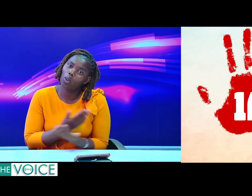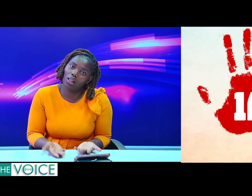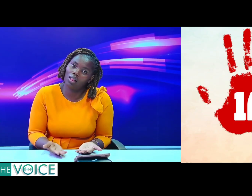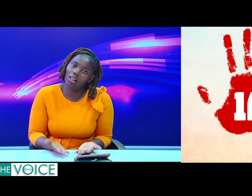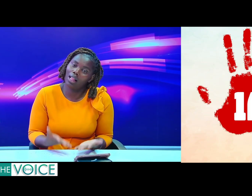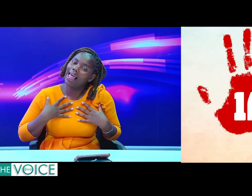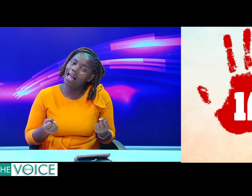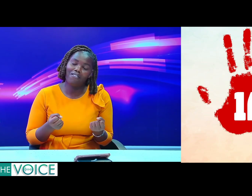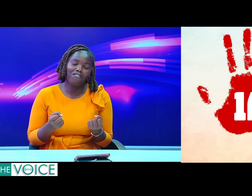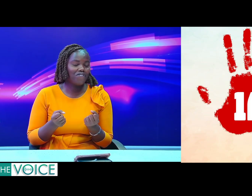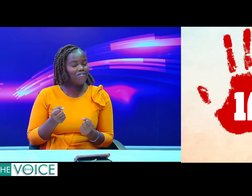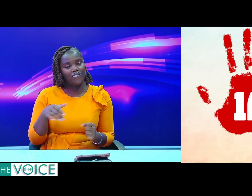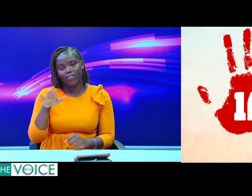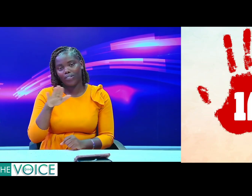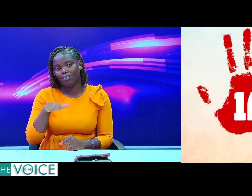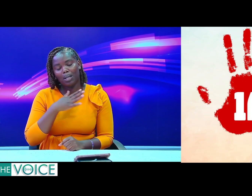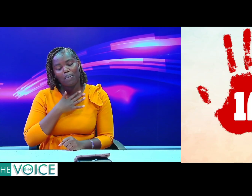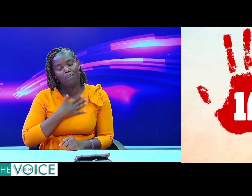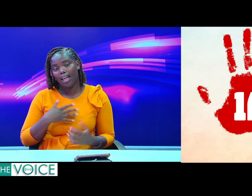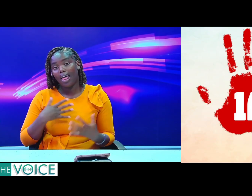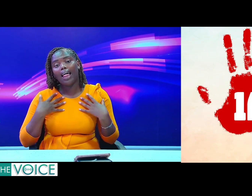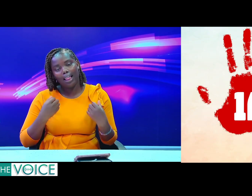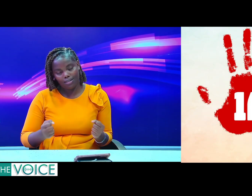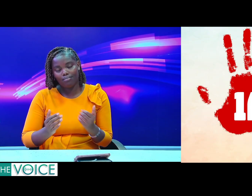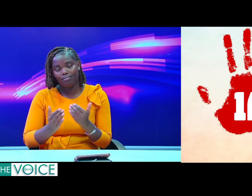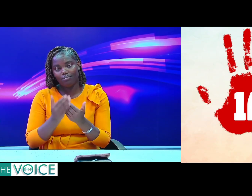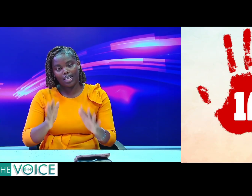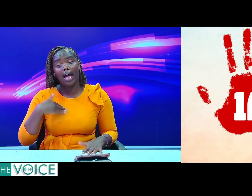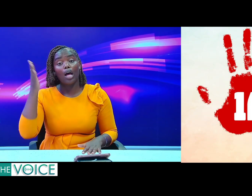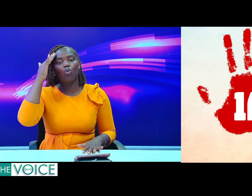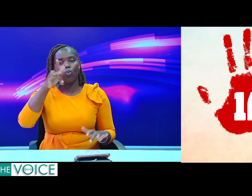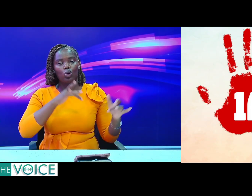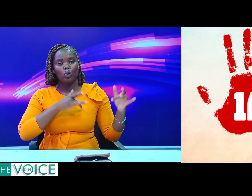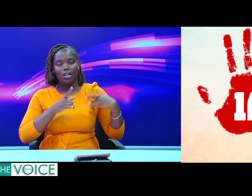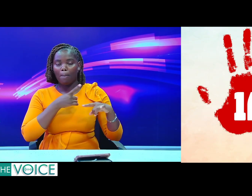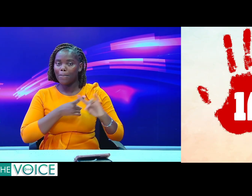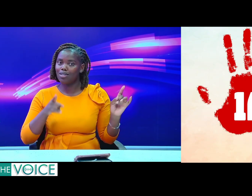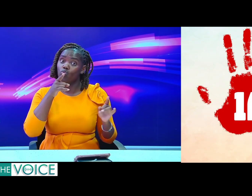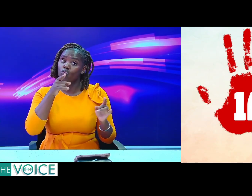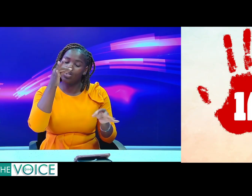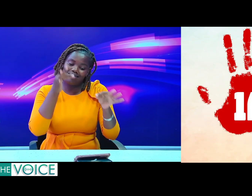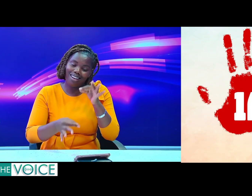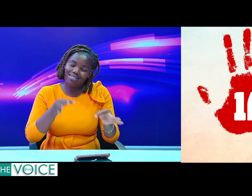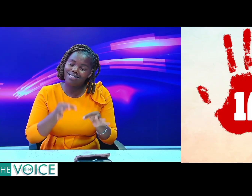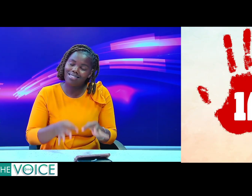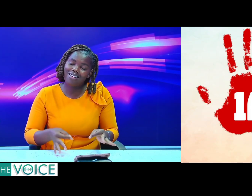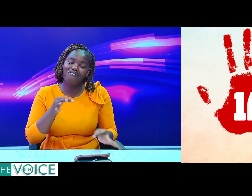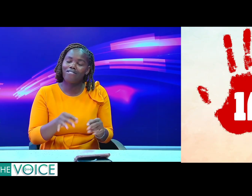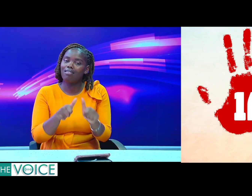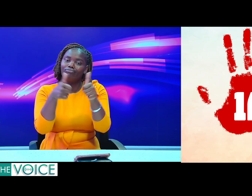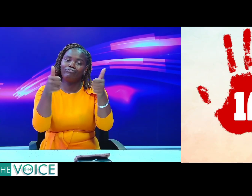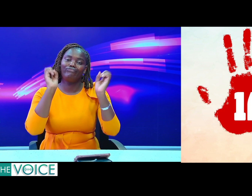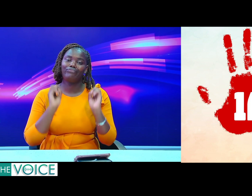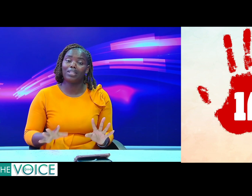agreeing. How? That's happening in the health facilities. Please, people, health practitioners, please, I know this